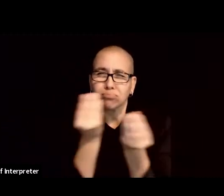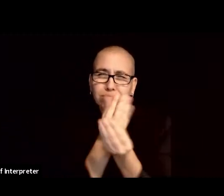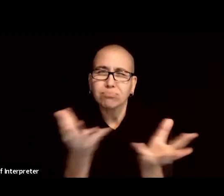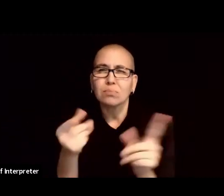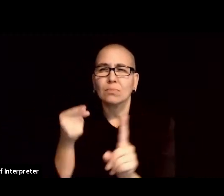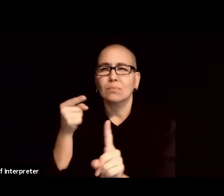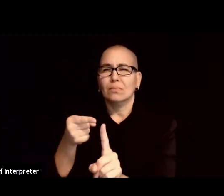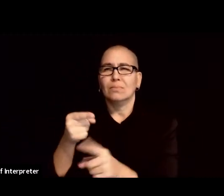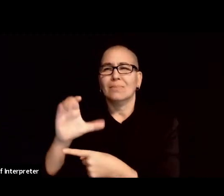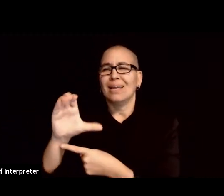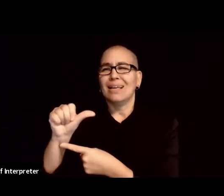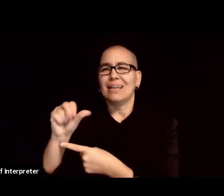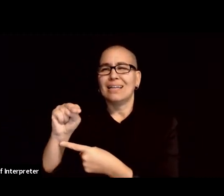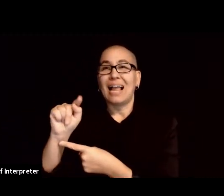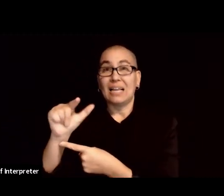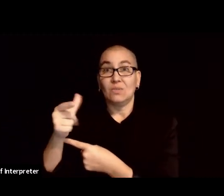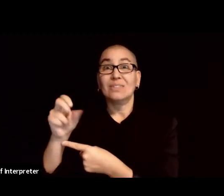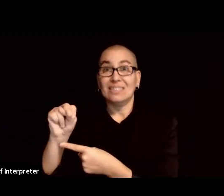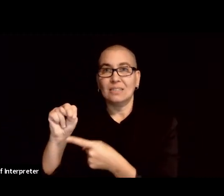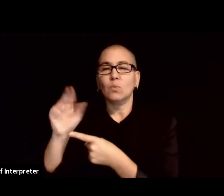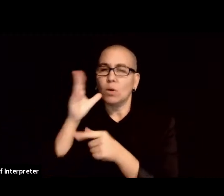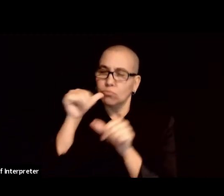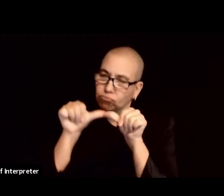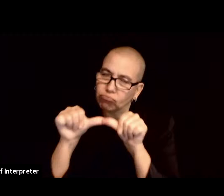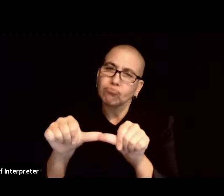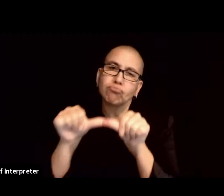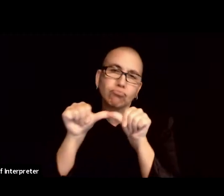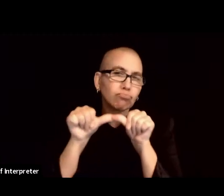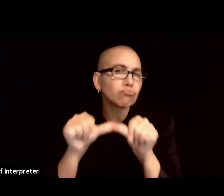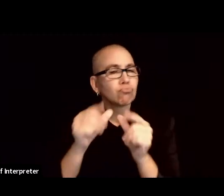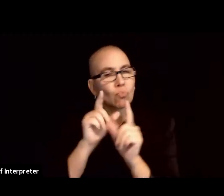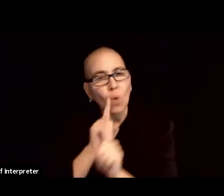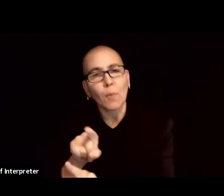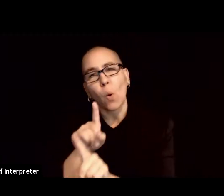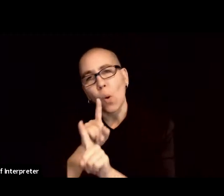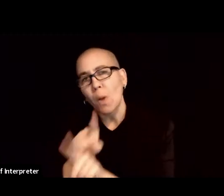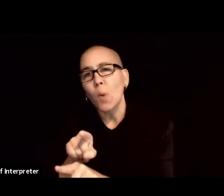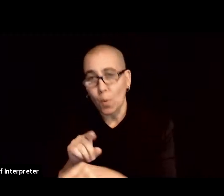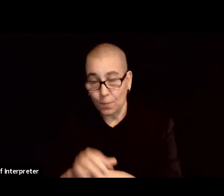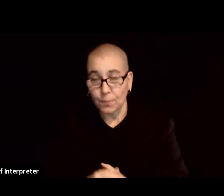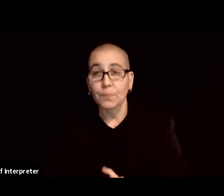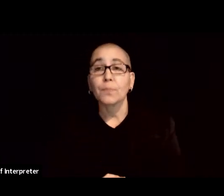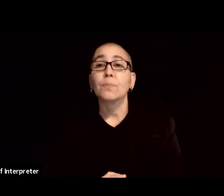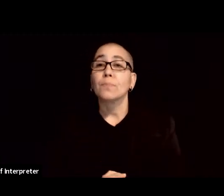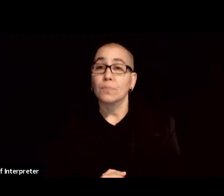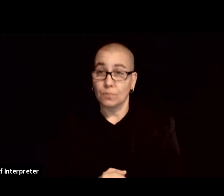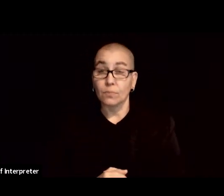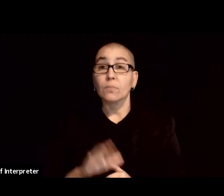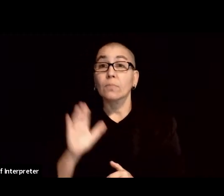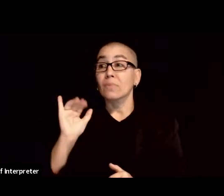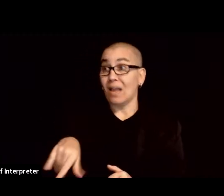antigen volume is not at this point influencing any of the calculations